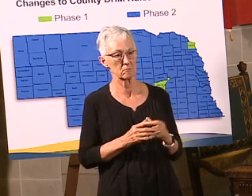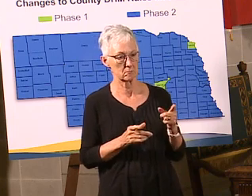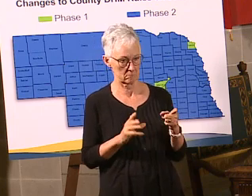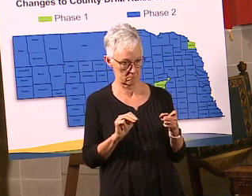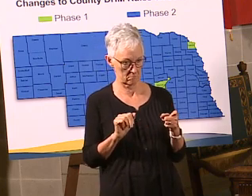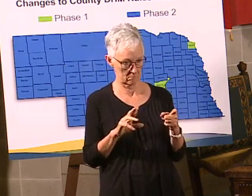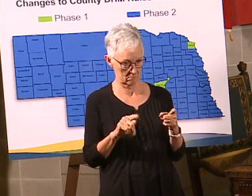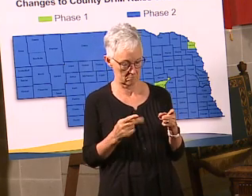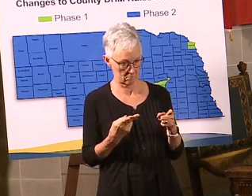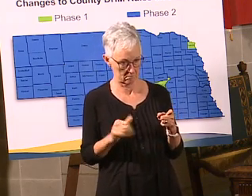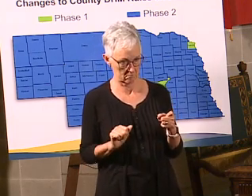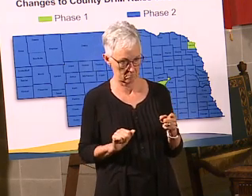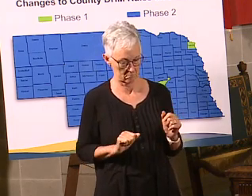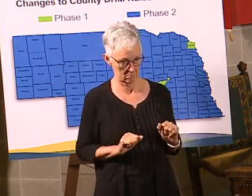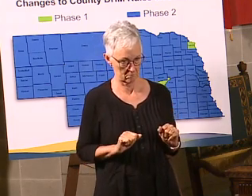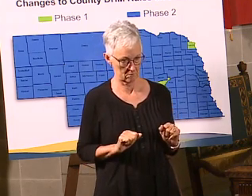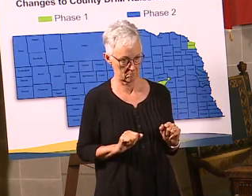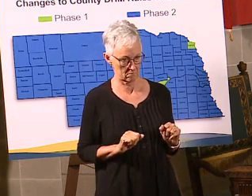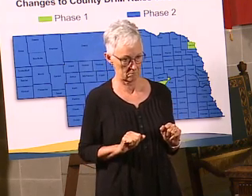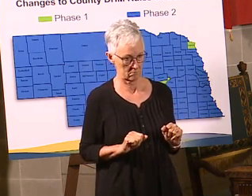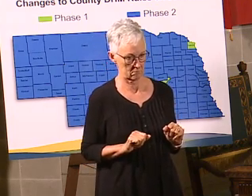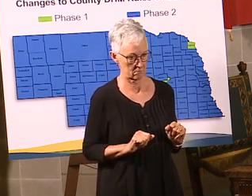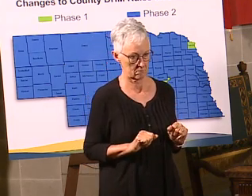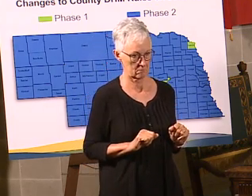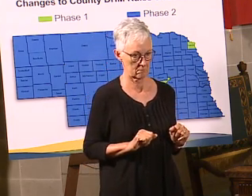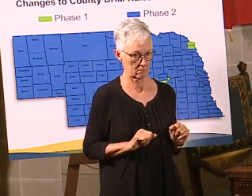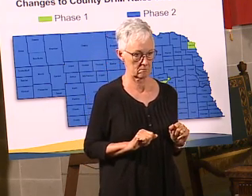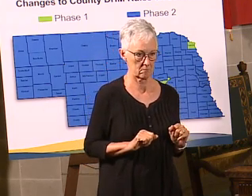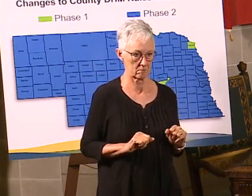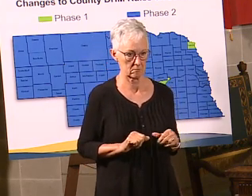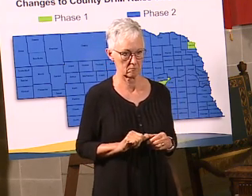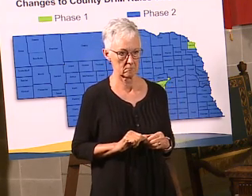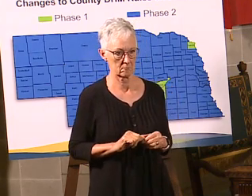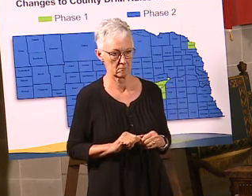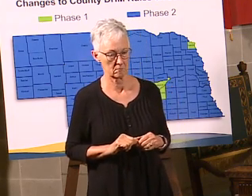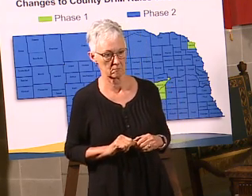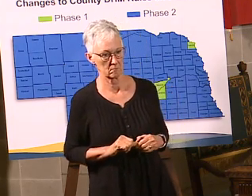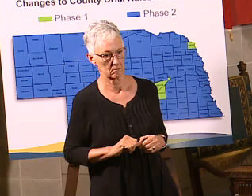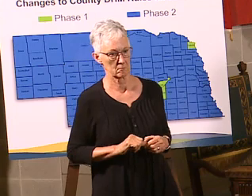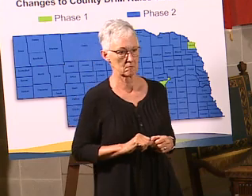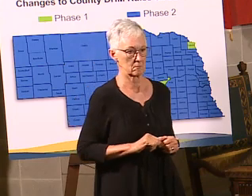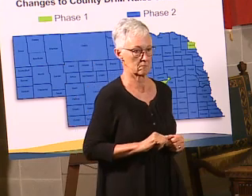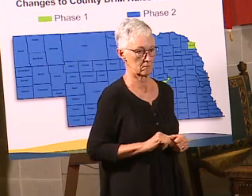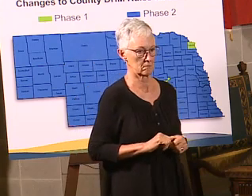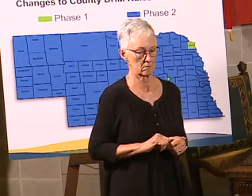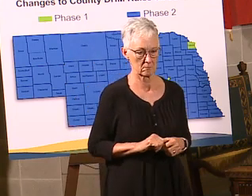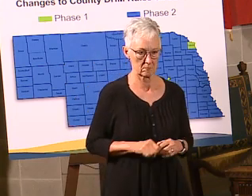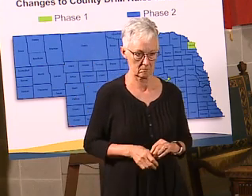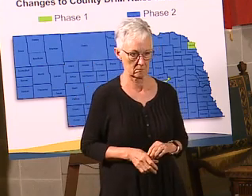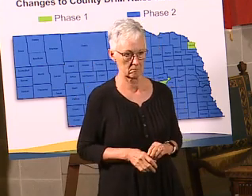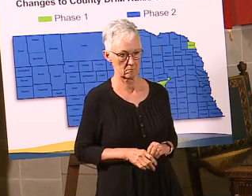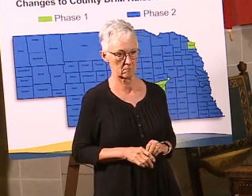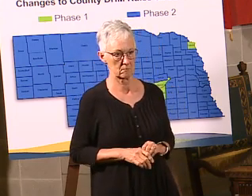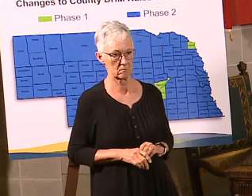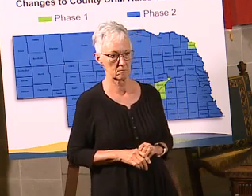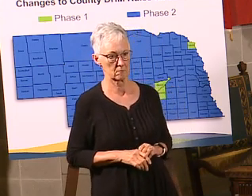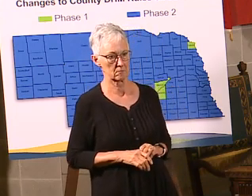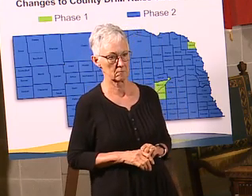Martha. There was a question about how we're doing on the 3,000 per day